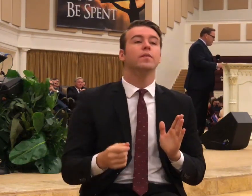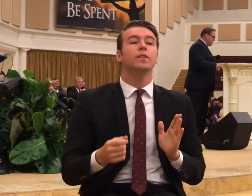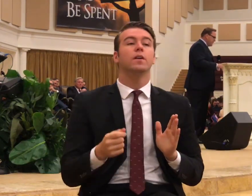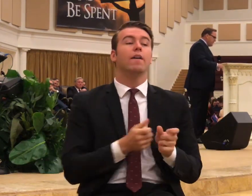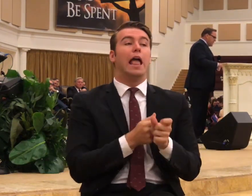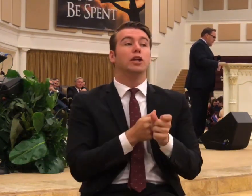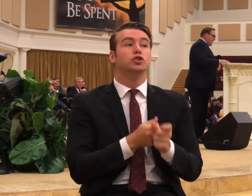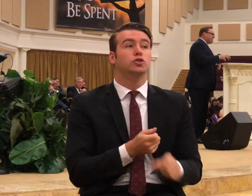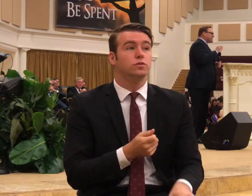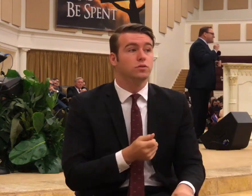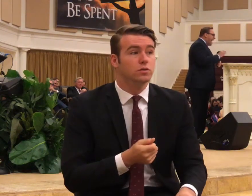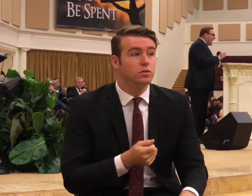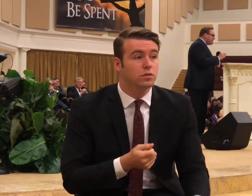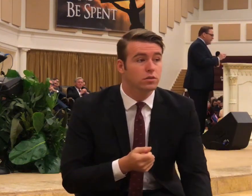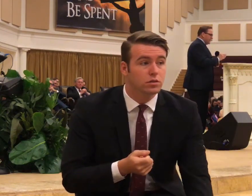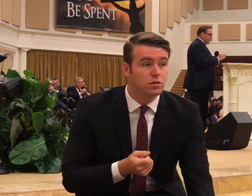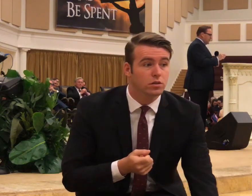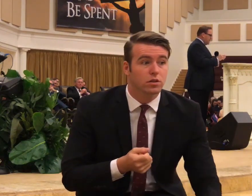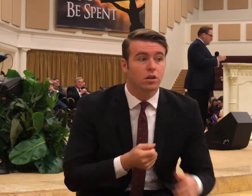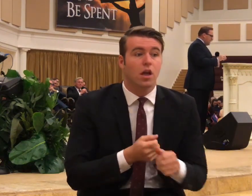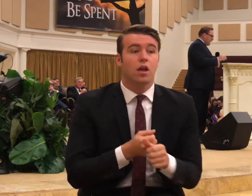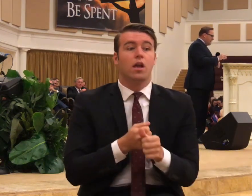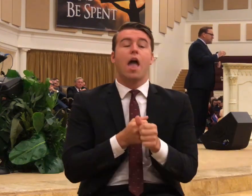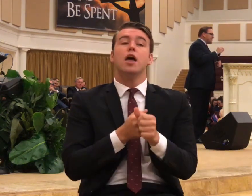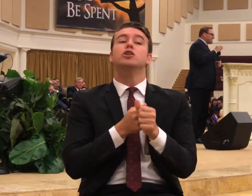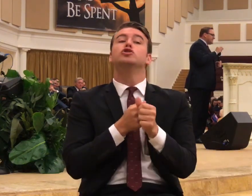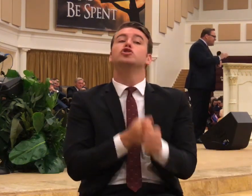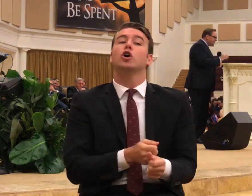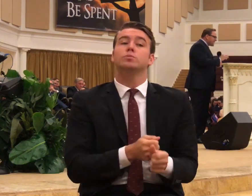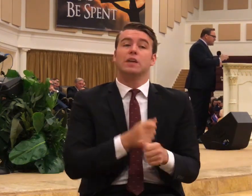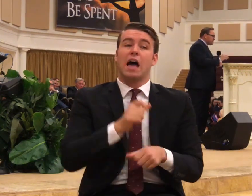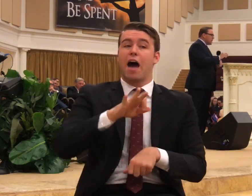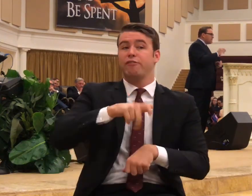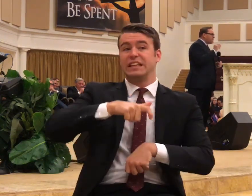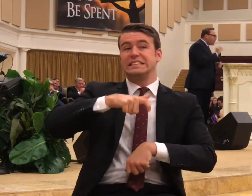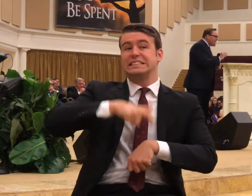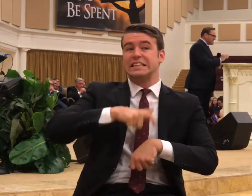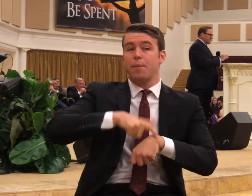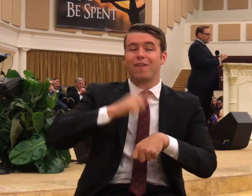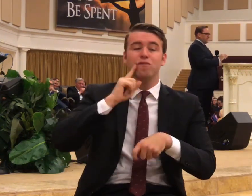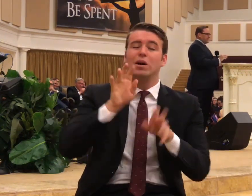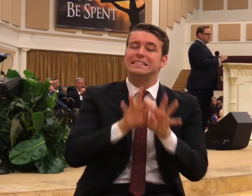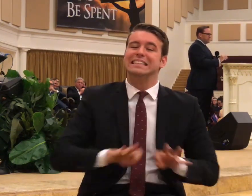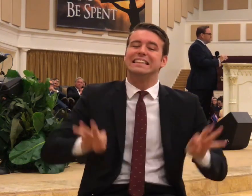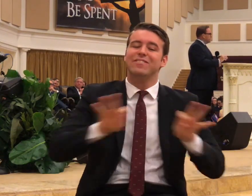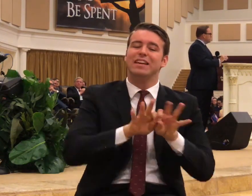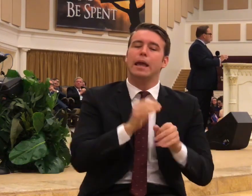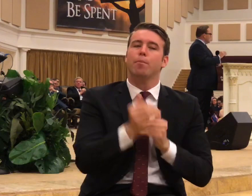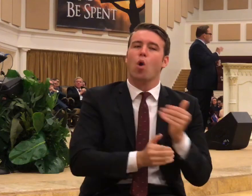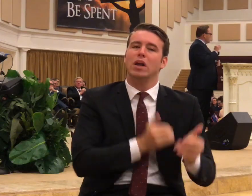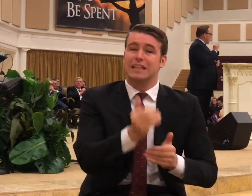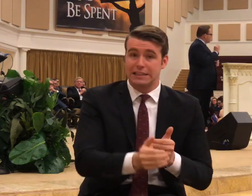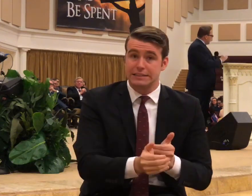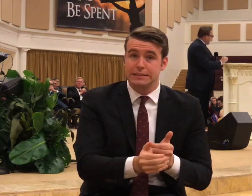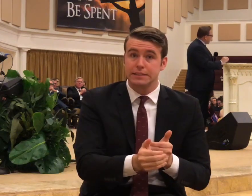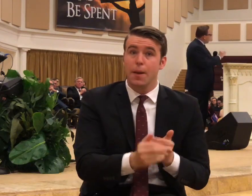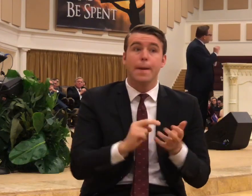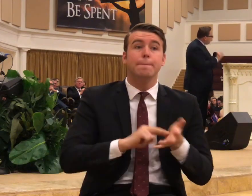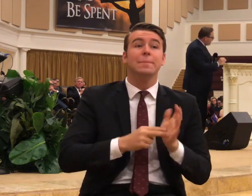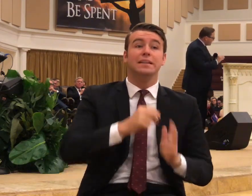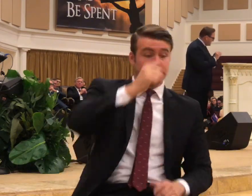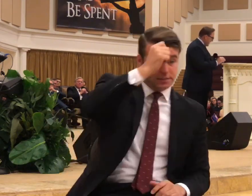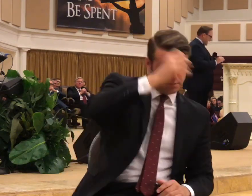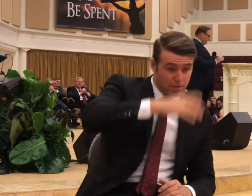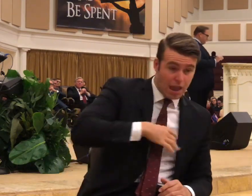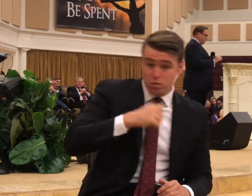terms of the timing of significant processes in that man